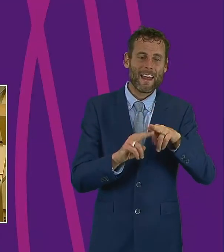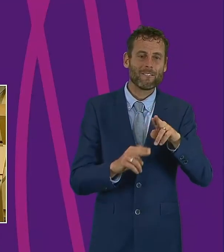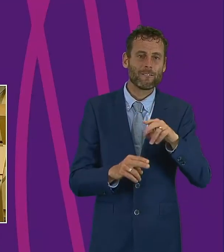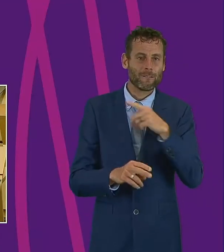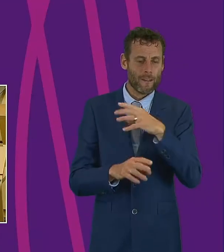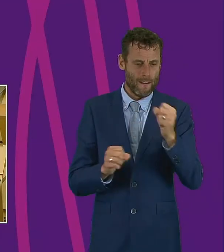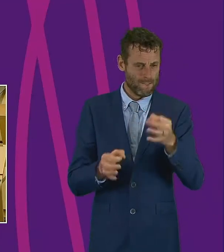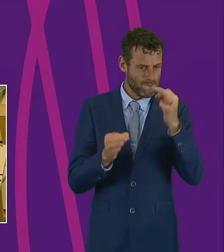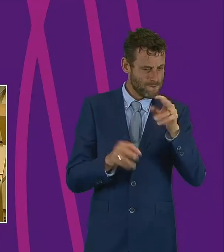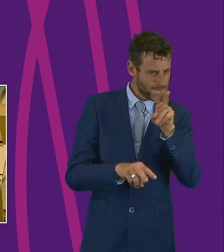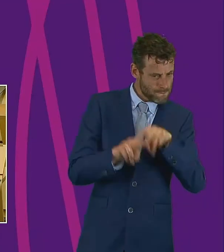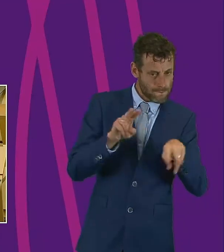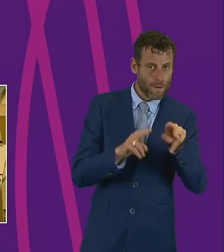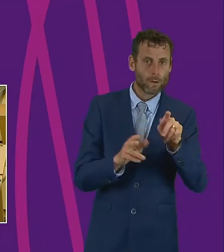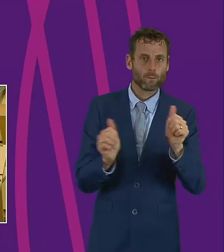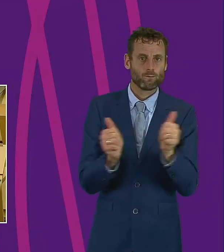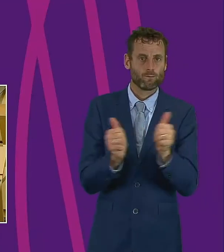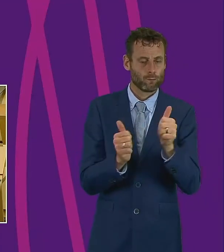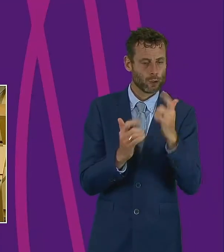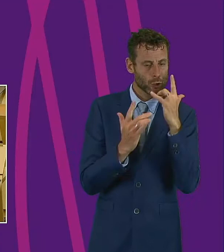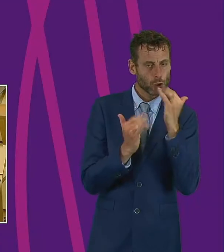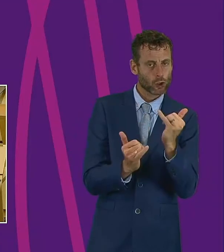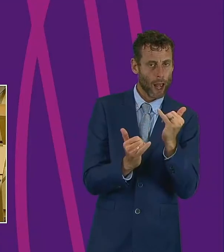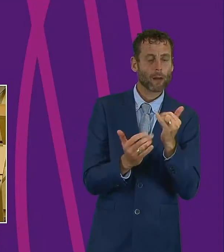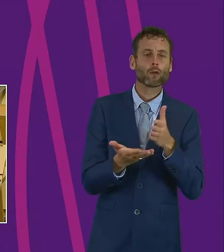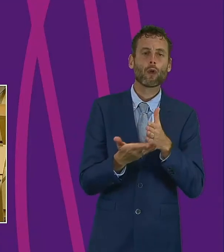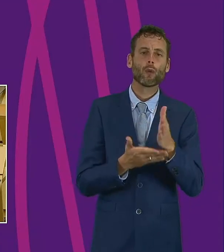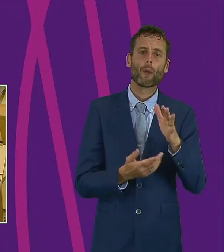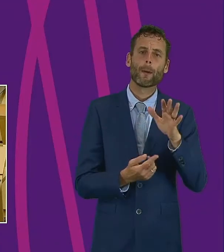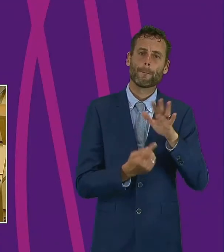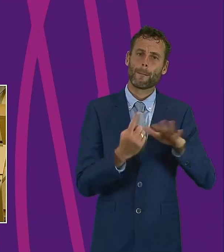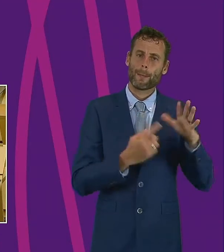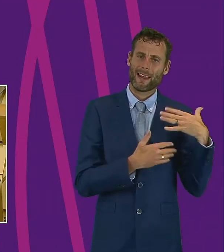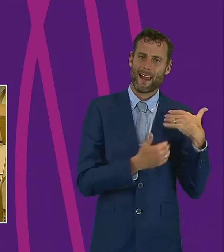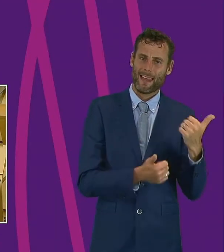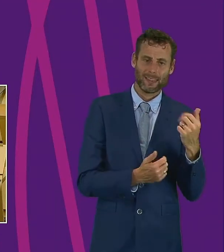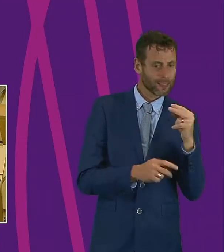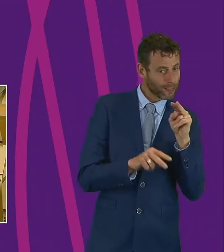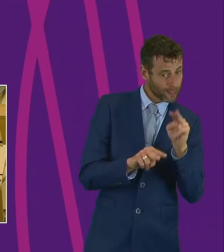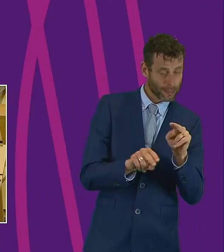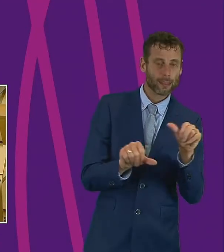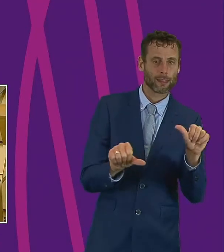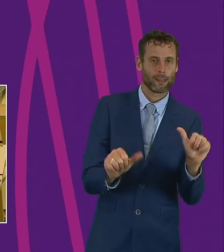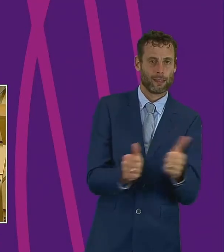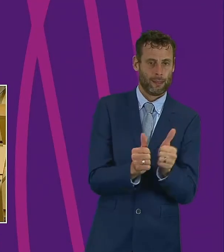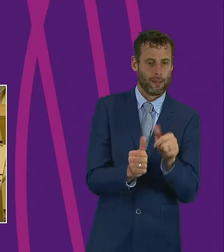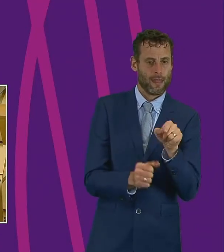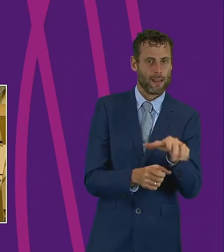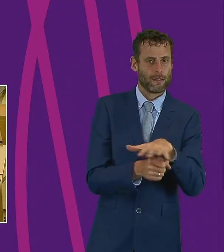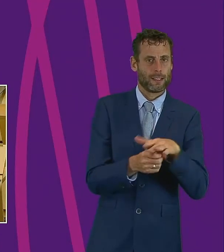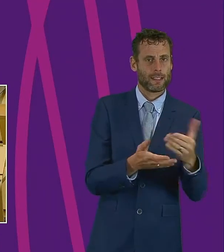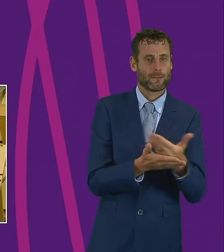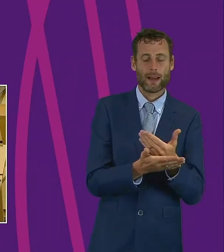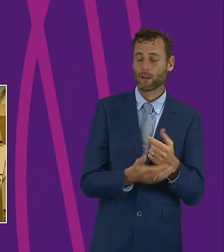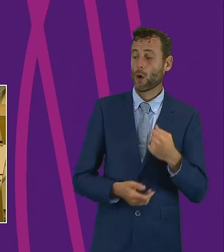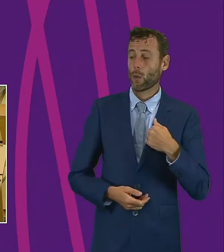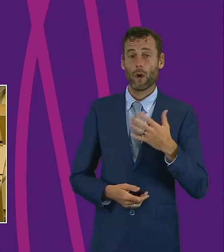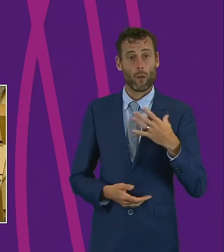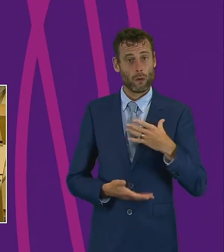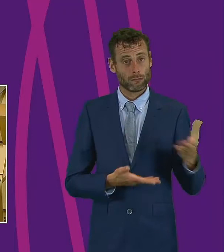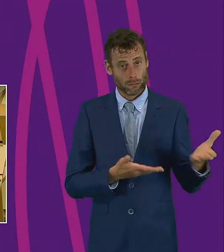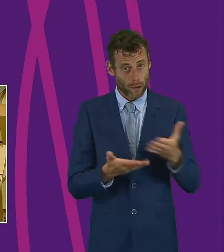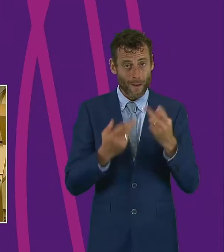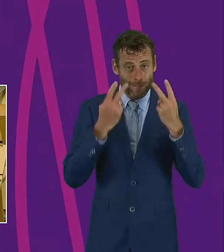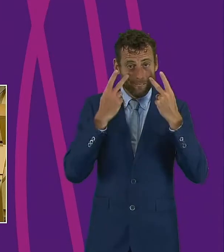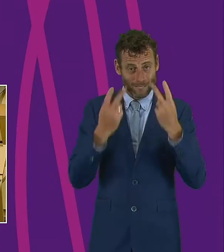of public health by the 24th of August. We're also working to reintroduce arrangements to allow residents to go out to visit friends and family. That would need to